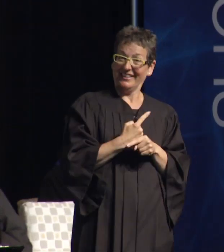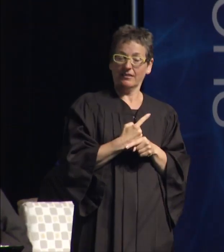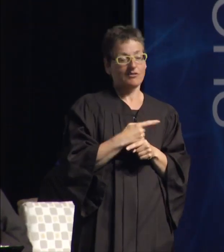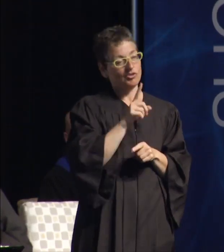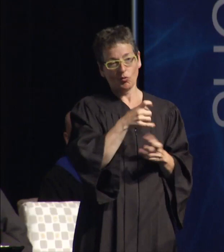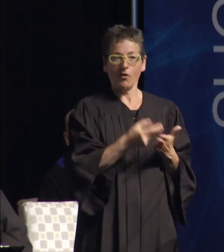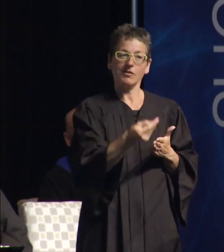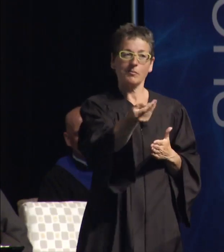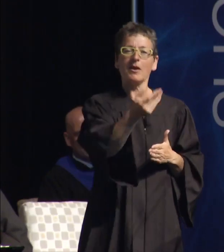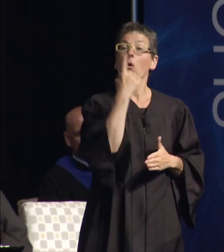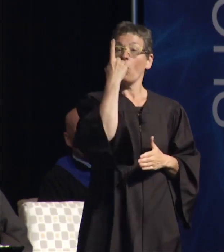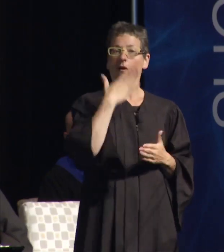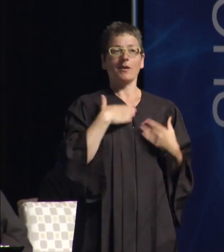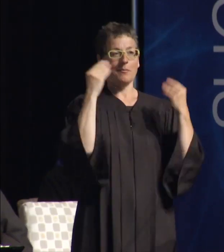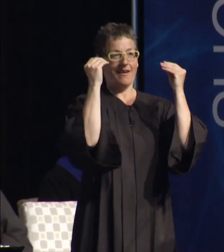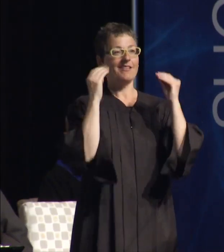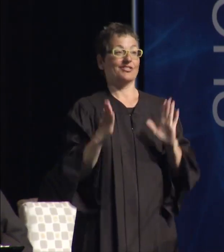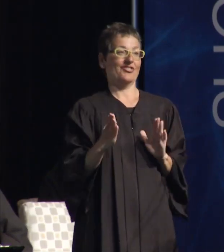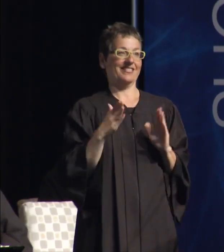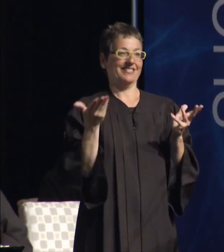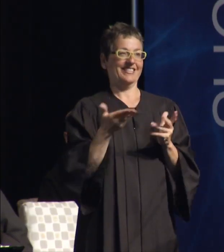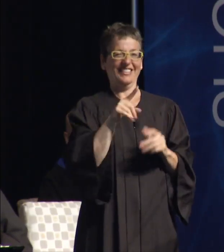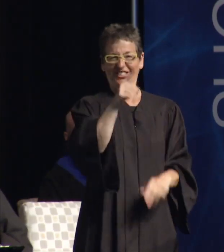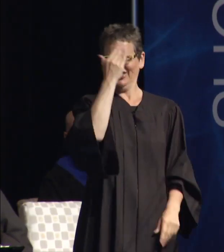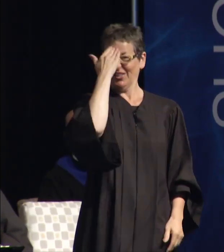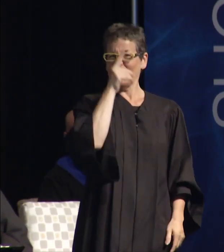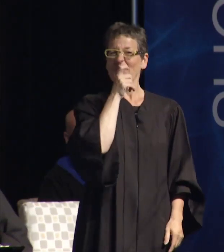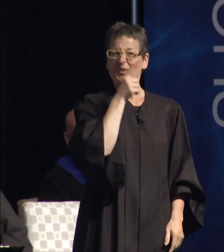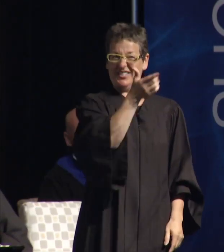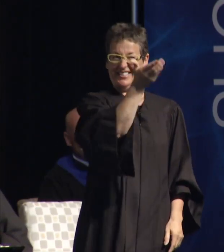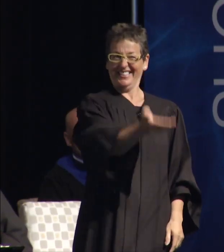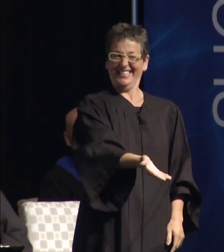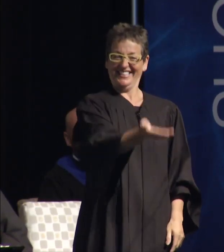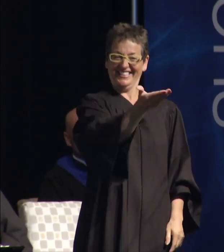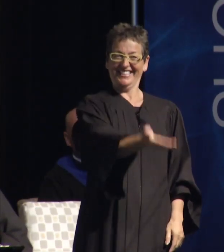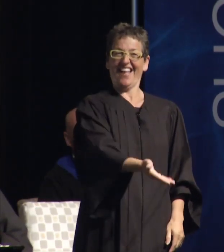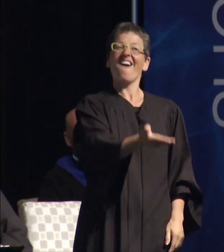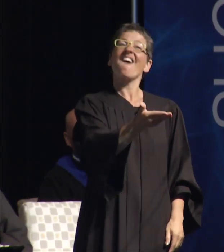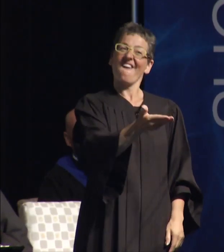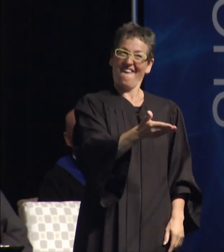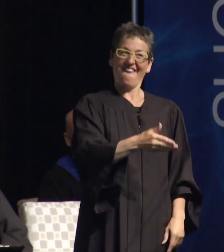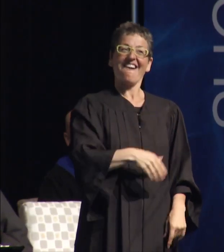instructor, one of them's here, she knows who she is. You know who she is.